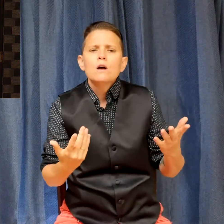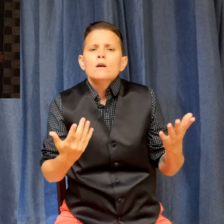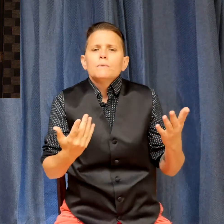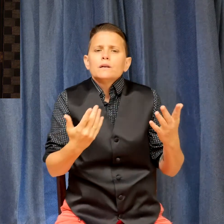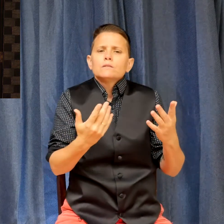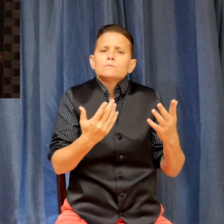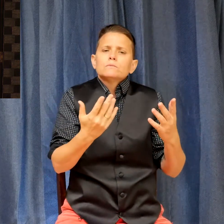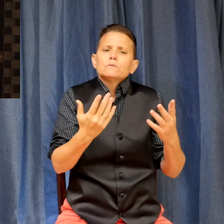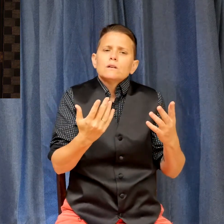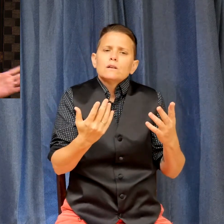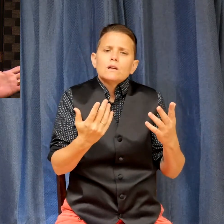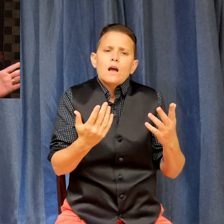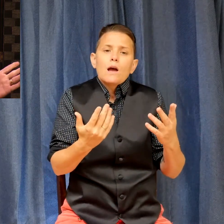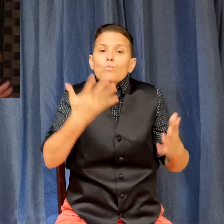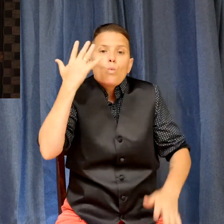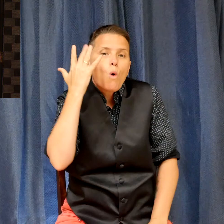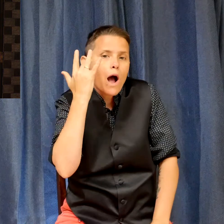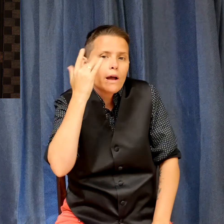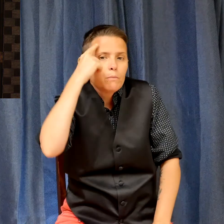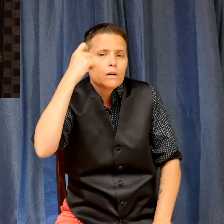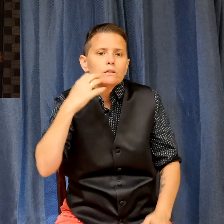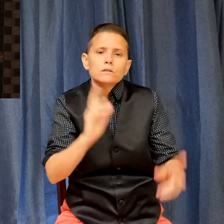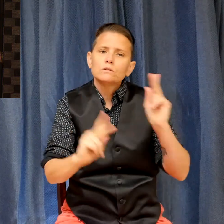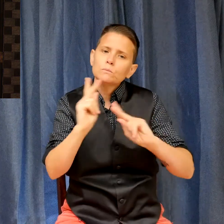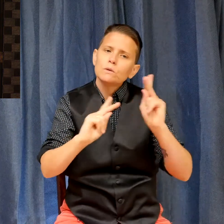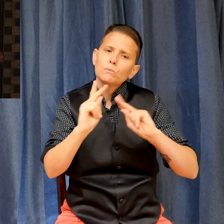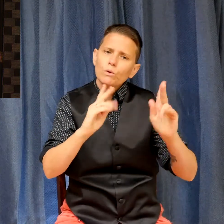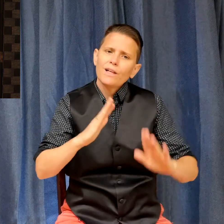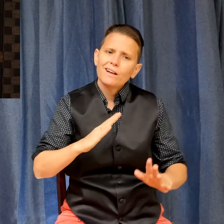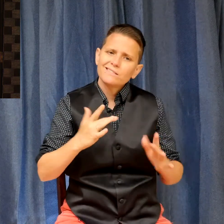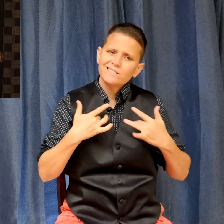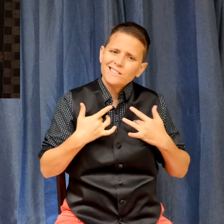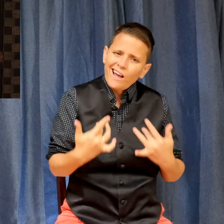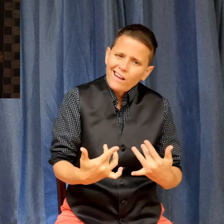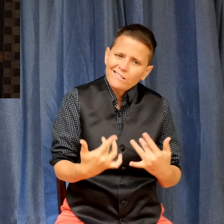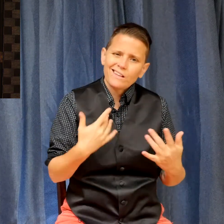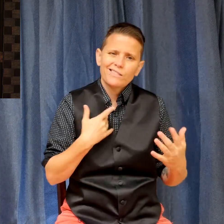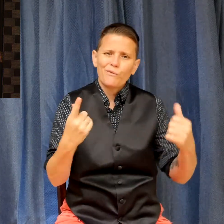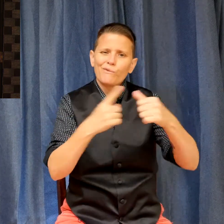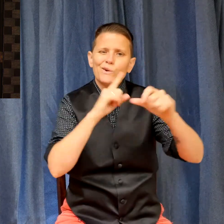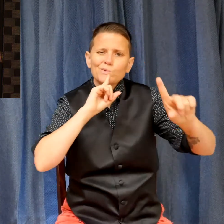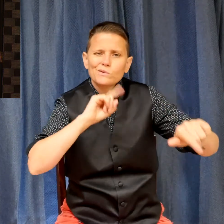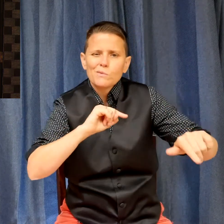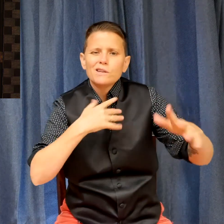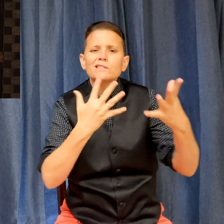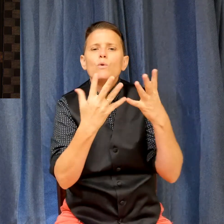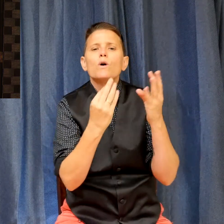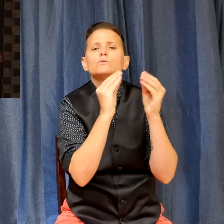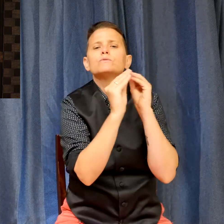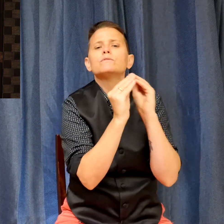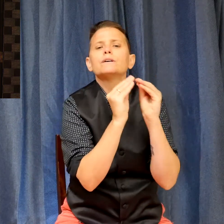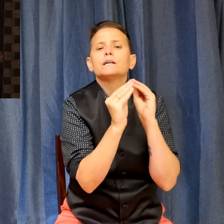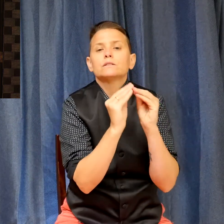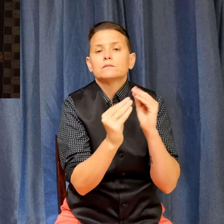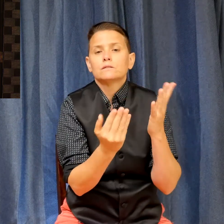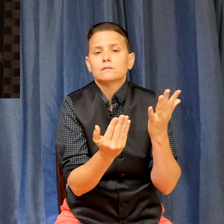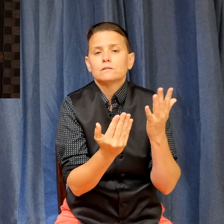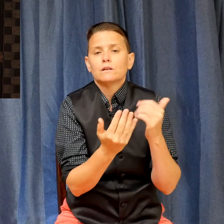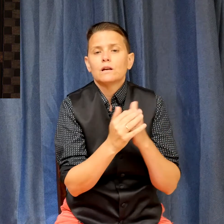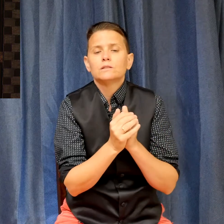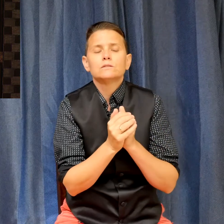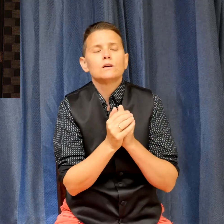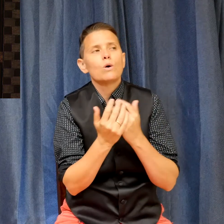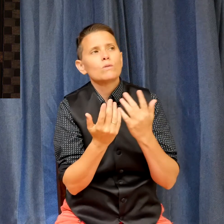Yeah. I'm sure of it. And so I actually had a request the first time